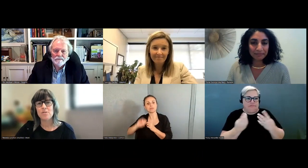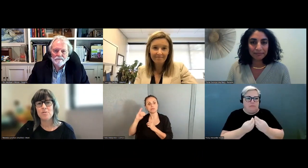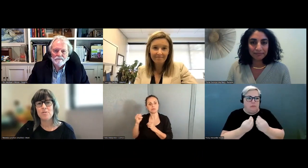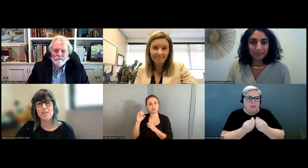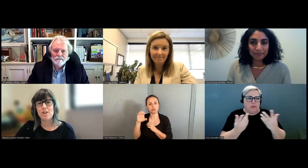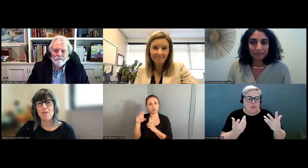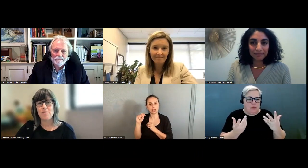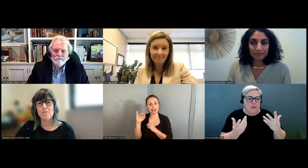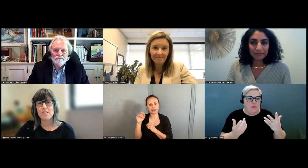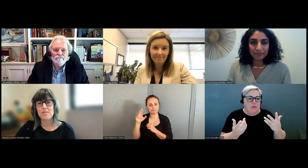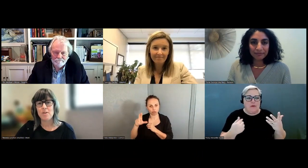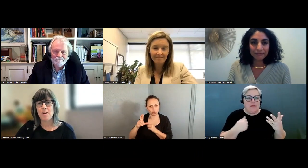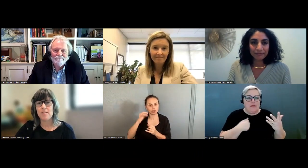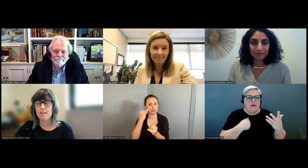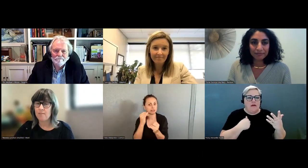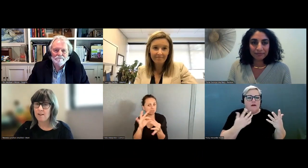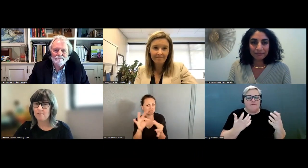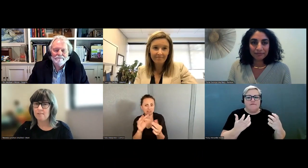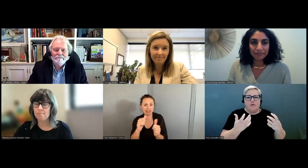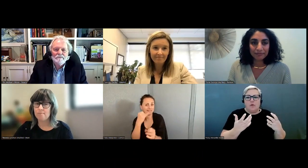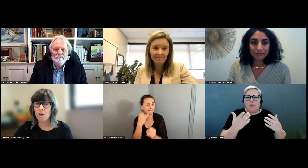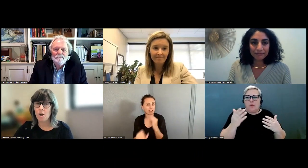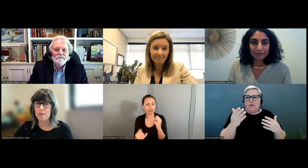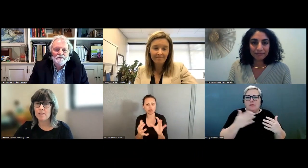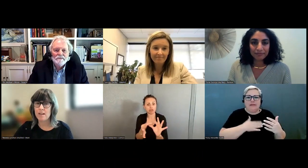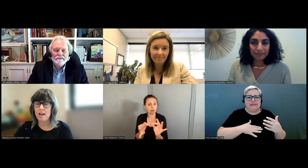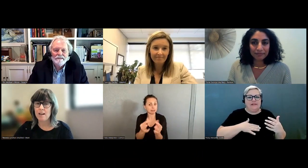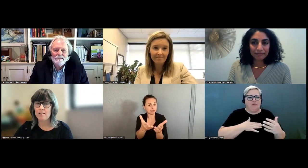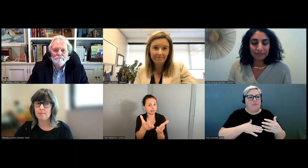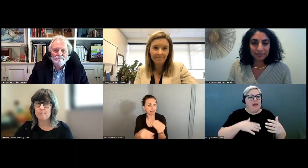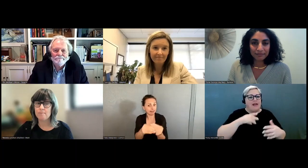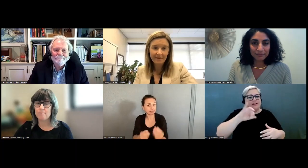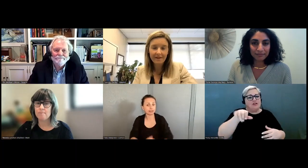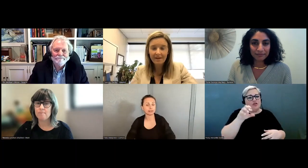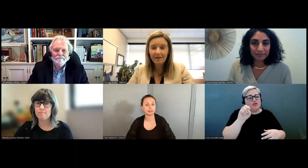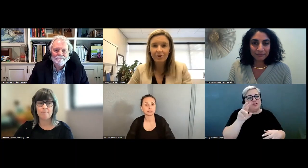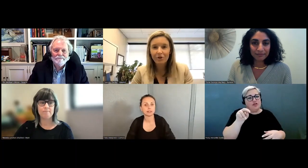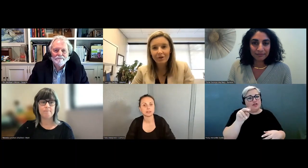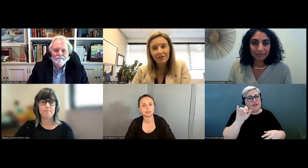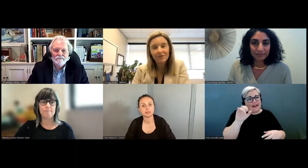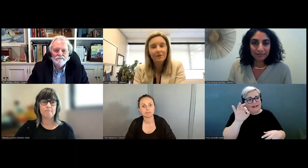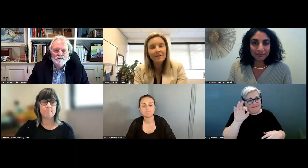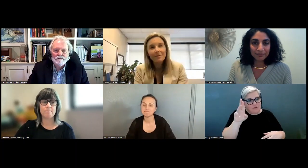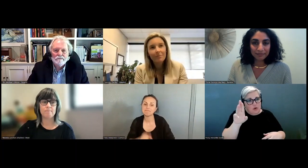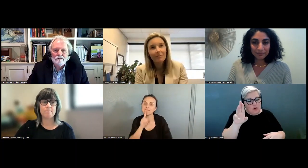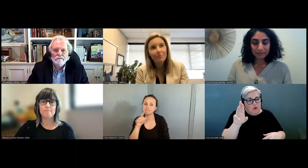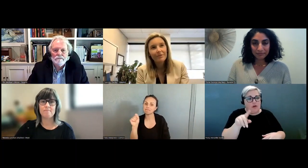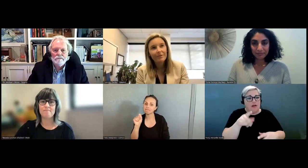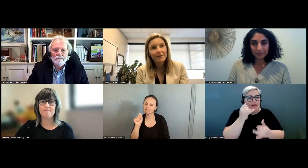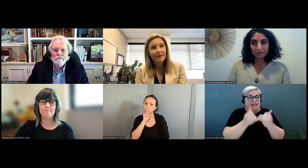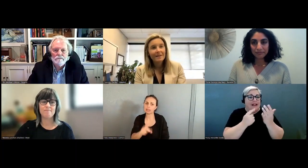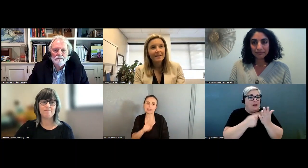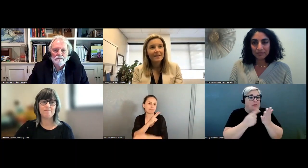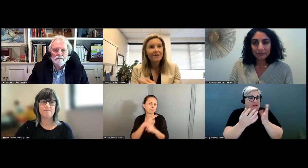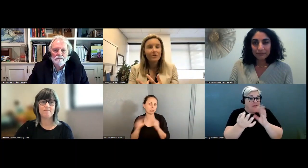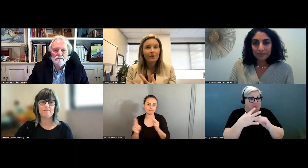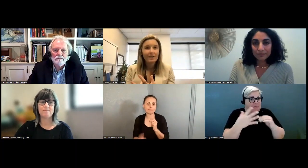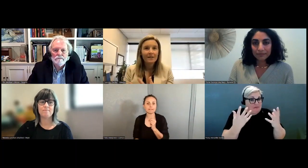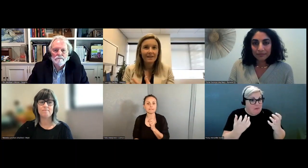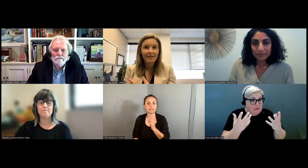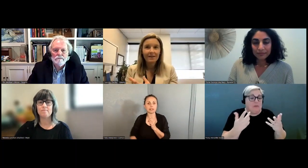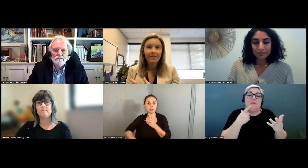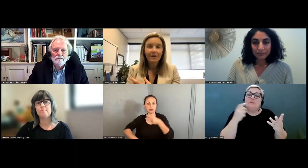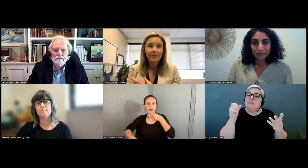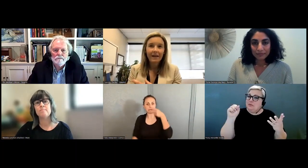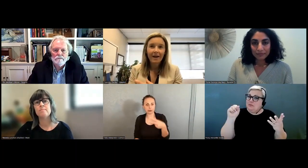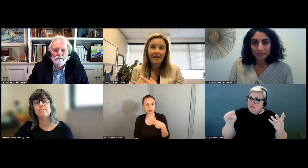Jennifer to finish off for us if you have any final comments to add. Sure, just really briefly, I think two